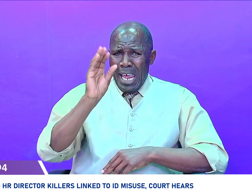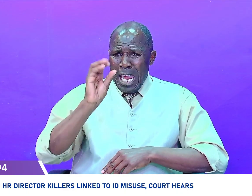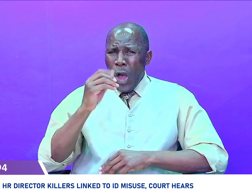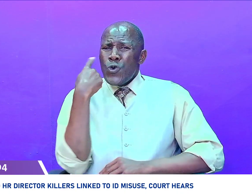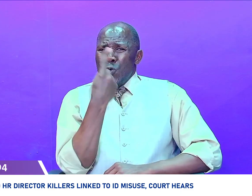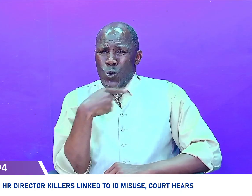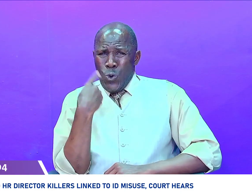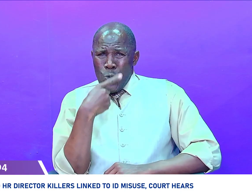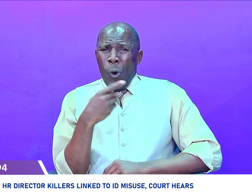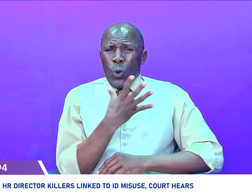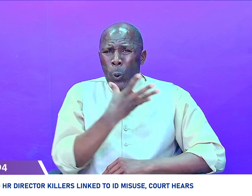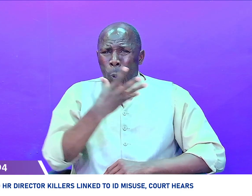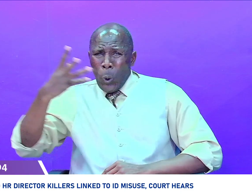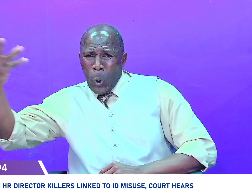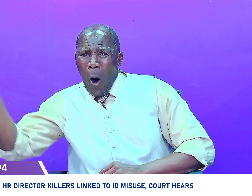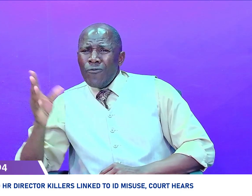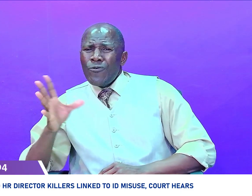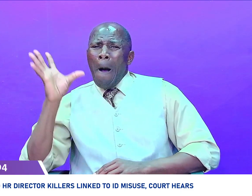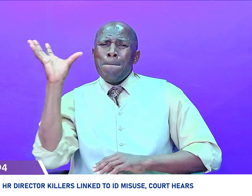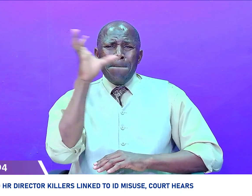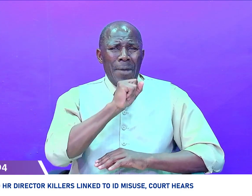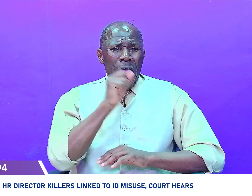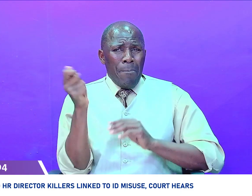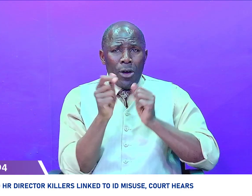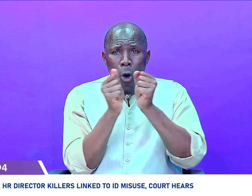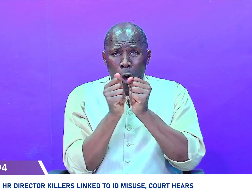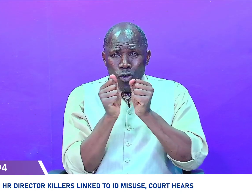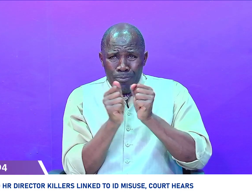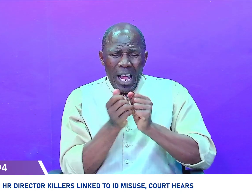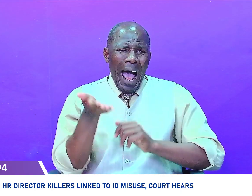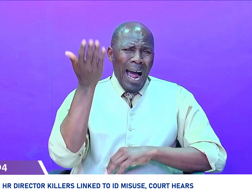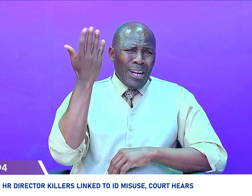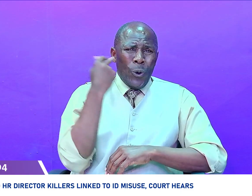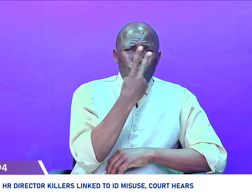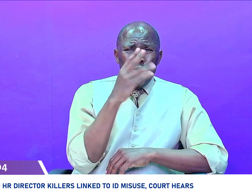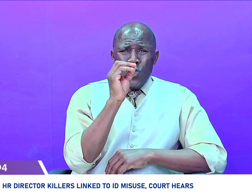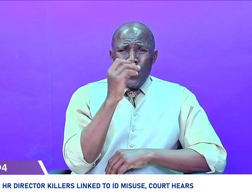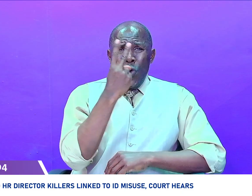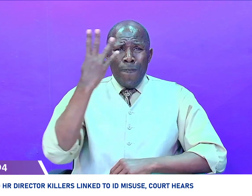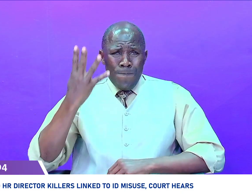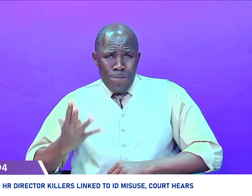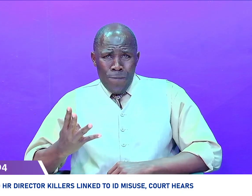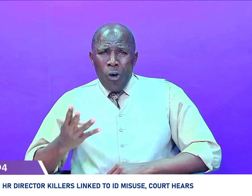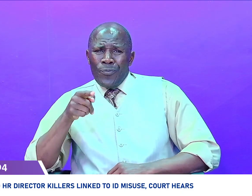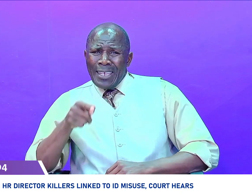Ayeko, who went missing on October 2024 after attending a funeral in